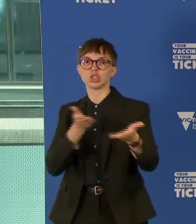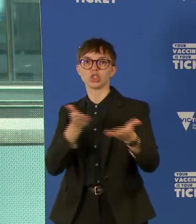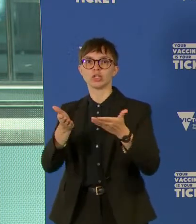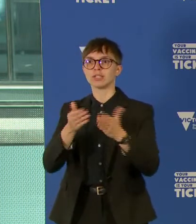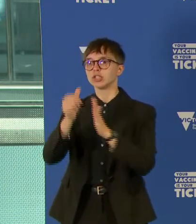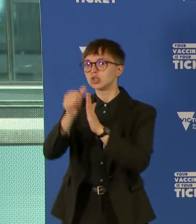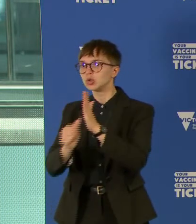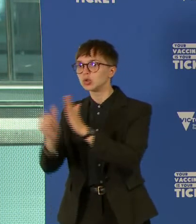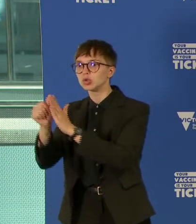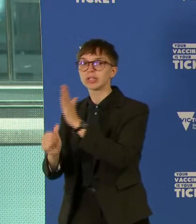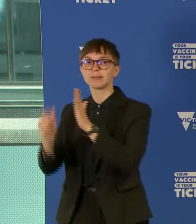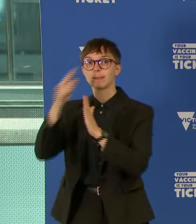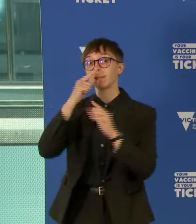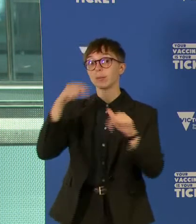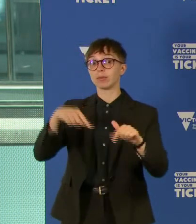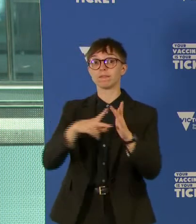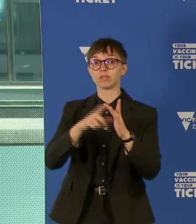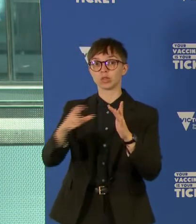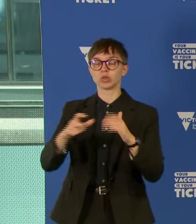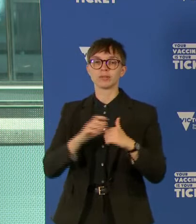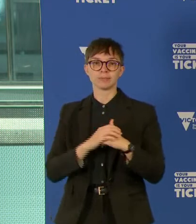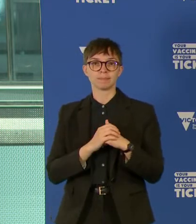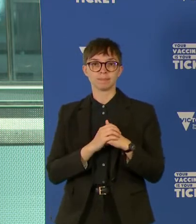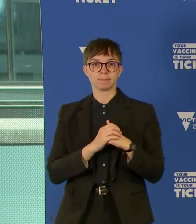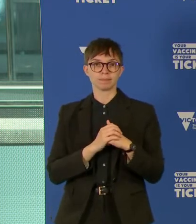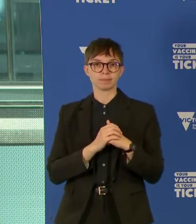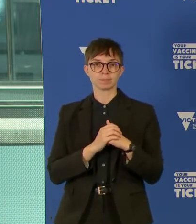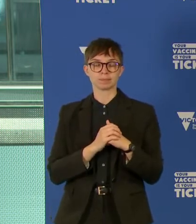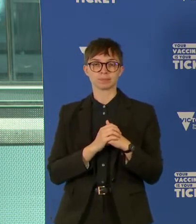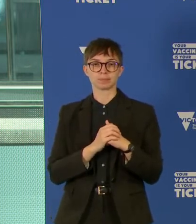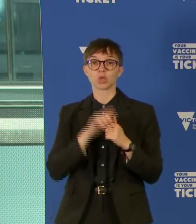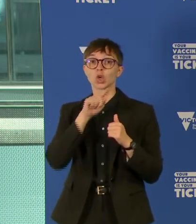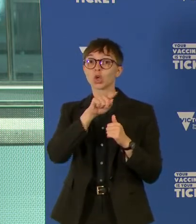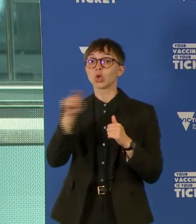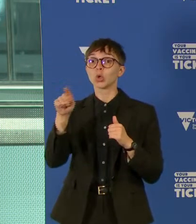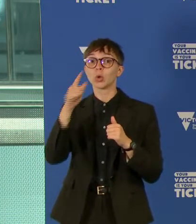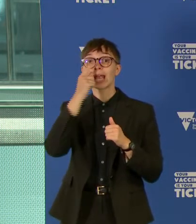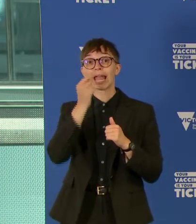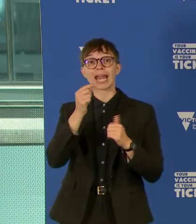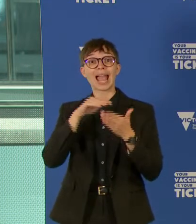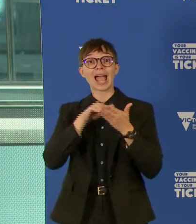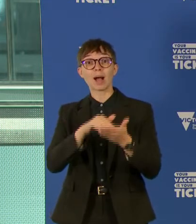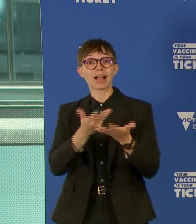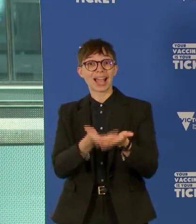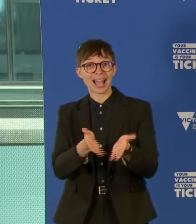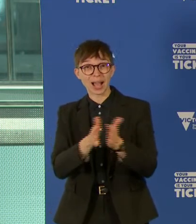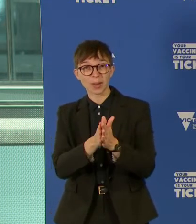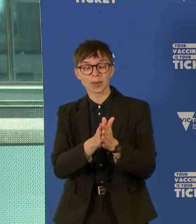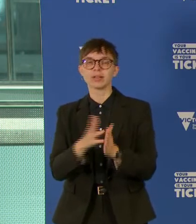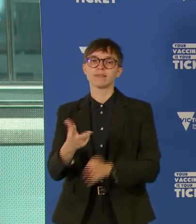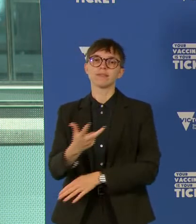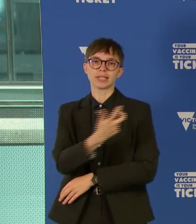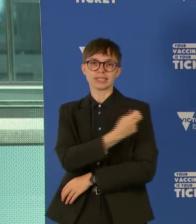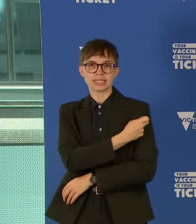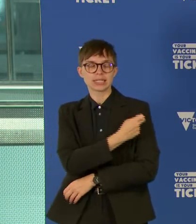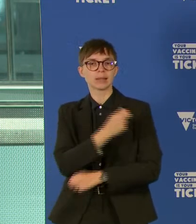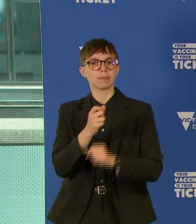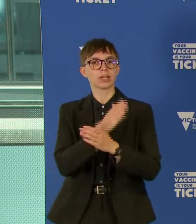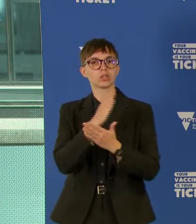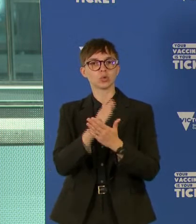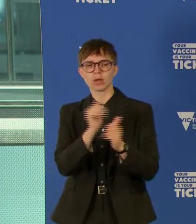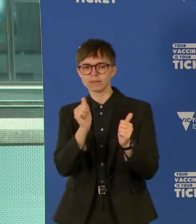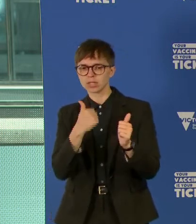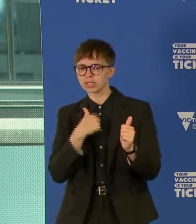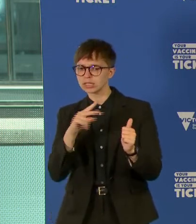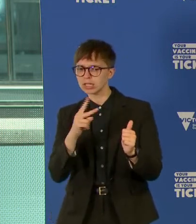all Victorians can get on board that train by getting their vaccinations, keeping them up to date and following the minimal